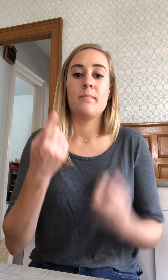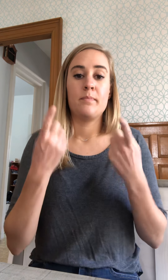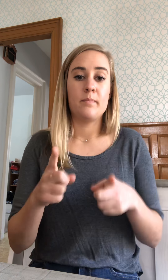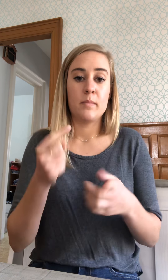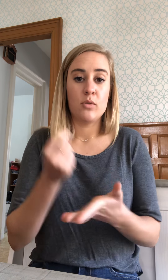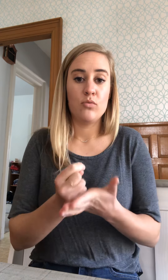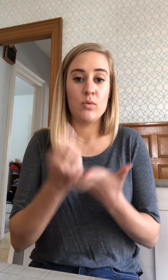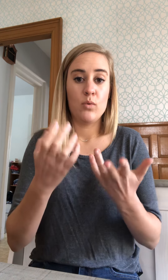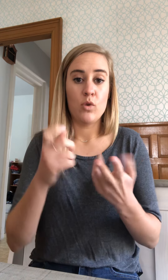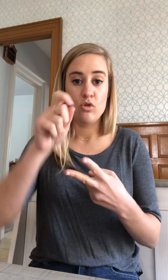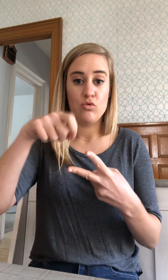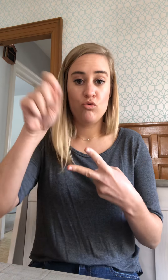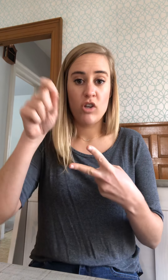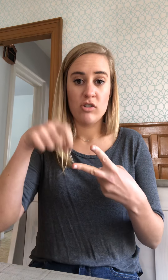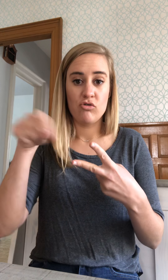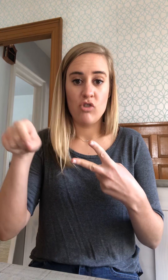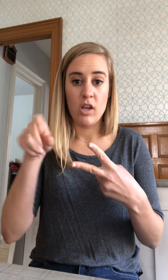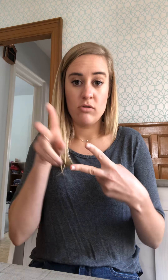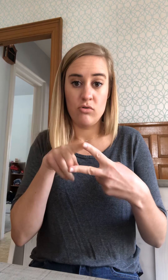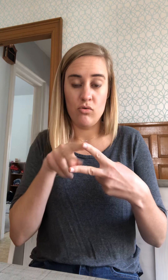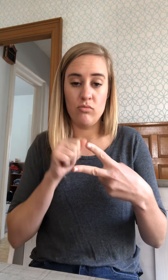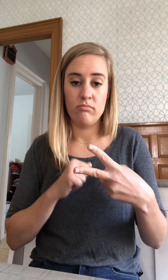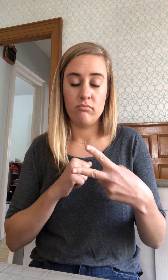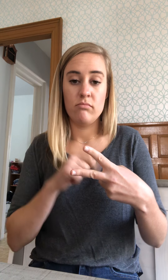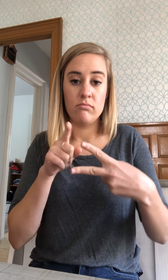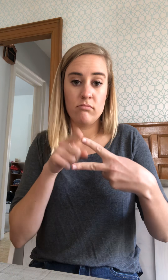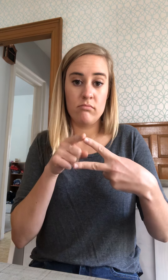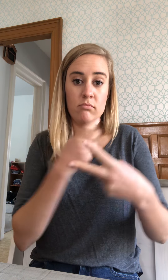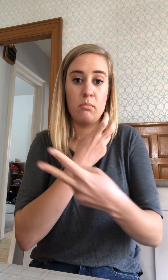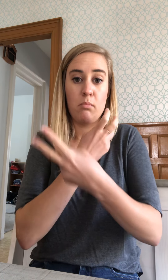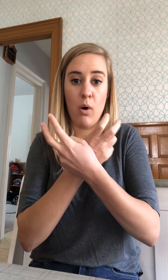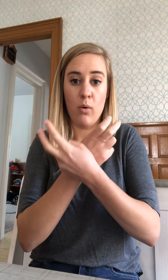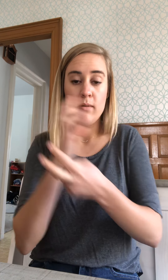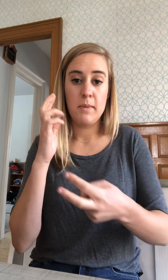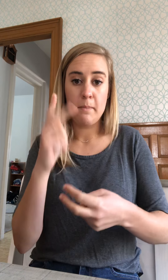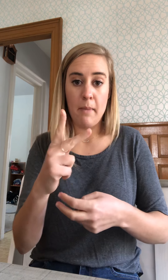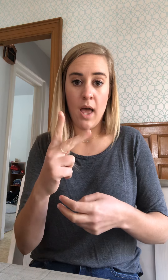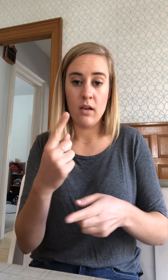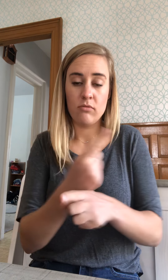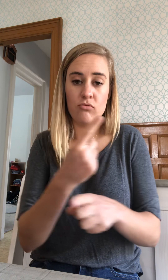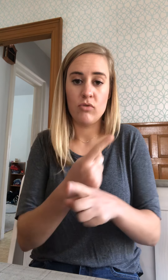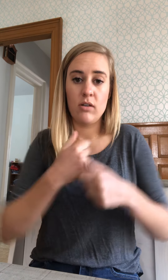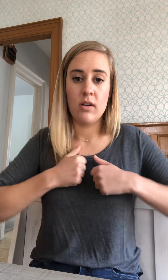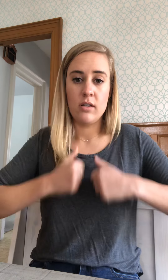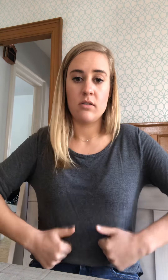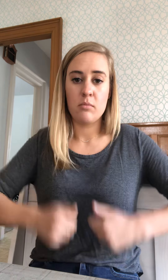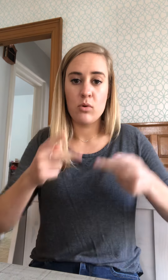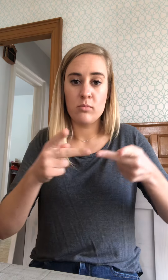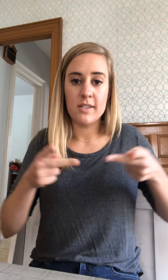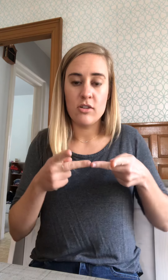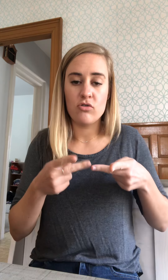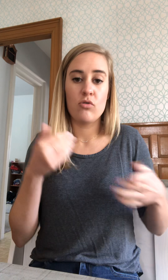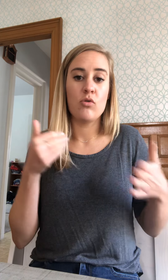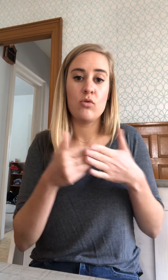achieve. One is to put the bony segments back in their normal anatomic position, or as close to the normal anatomic